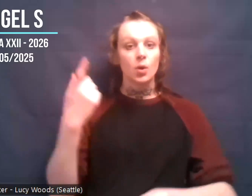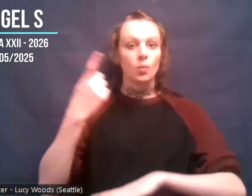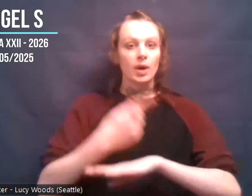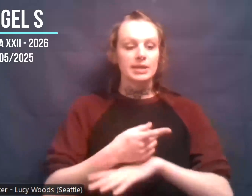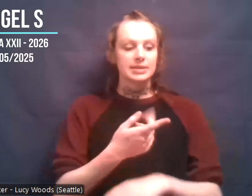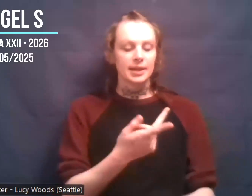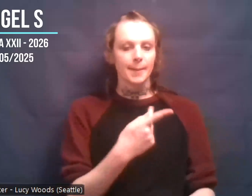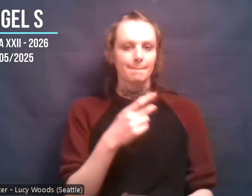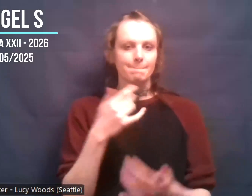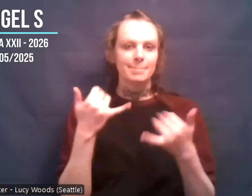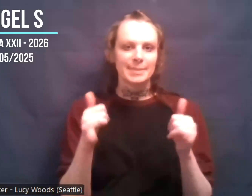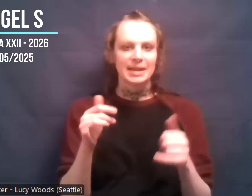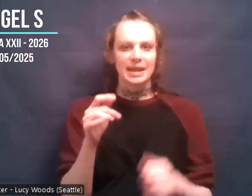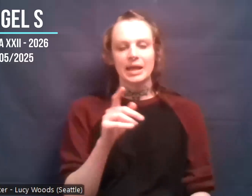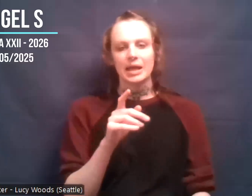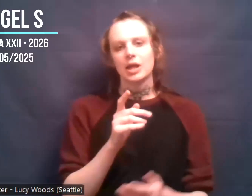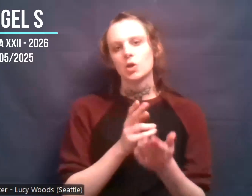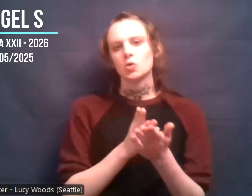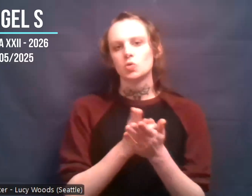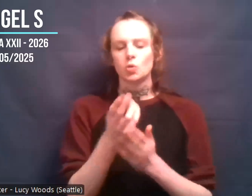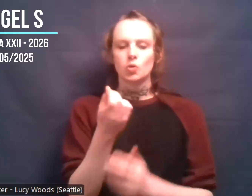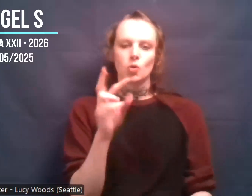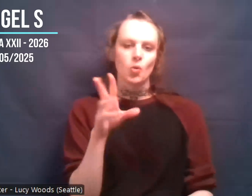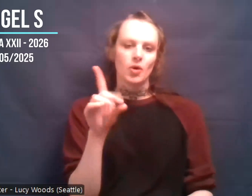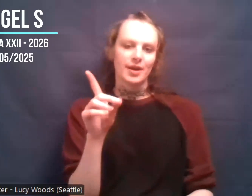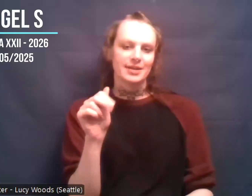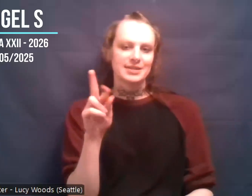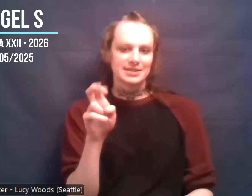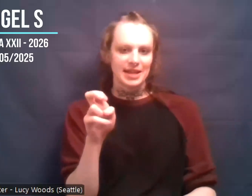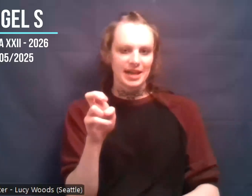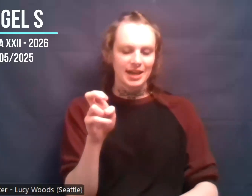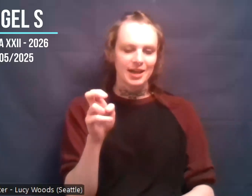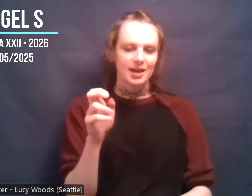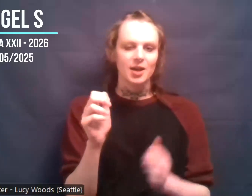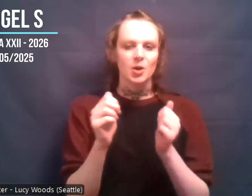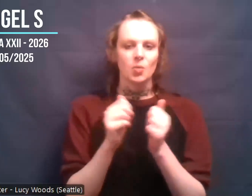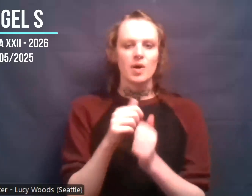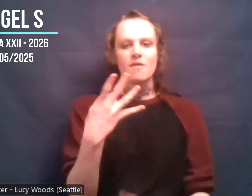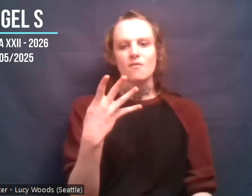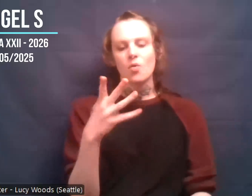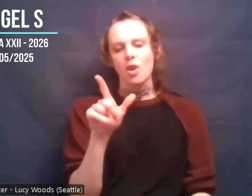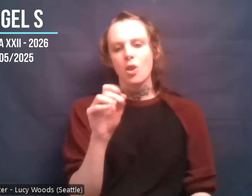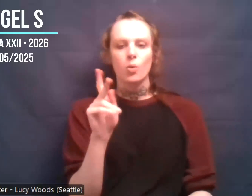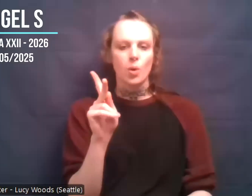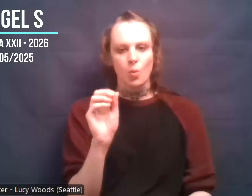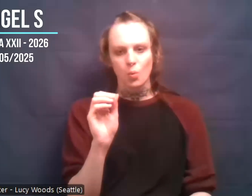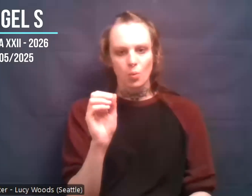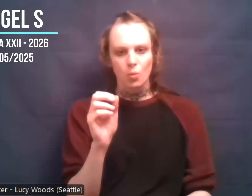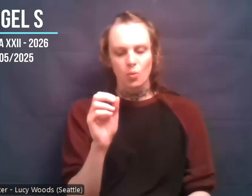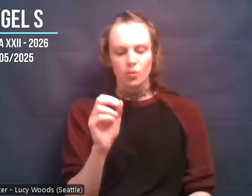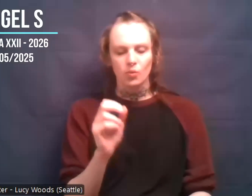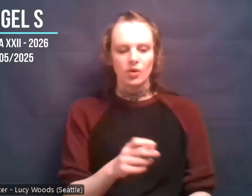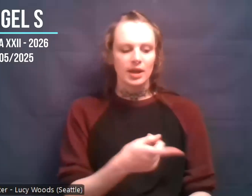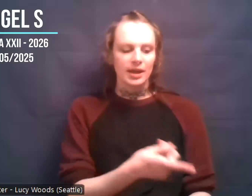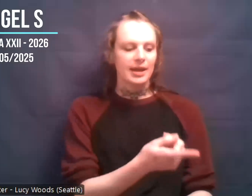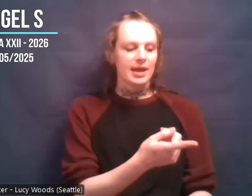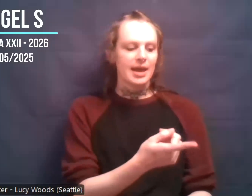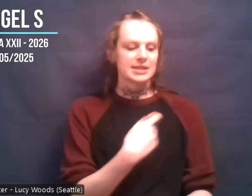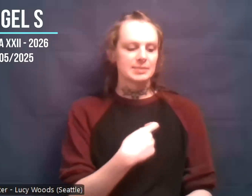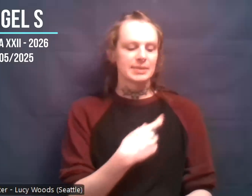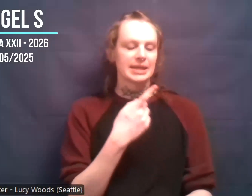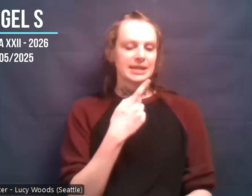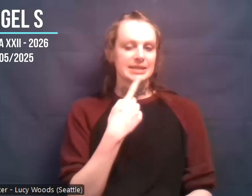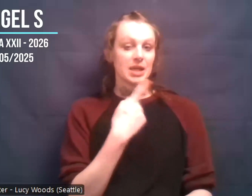Dare for Loco Pong, and he asks me to tell him something I've never told him